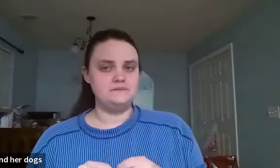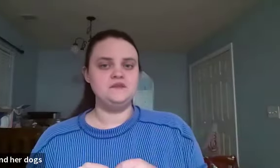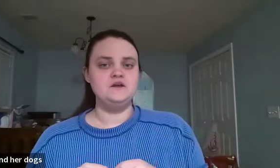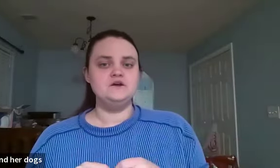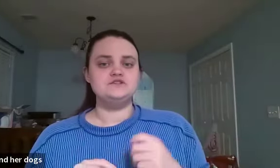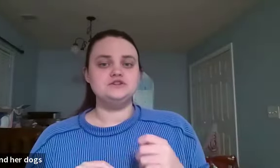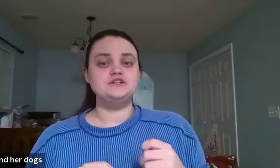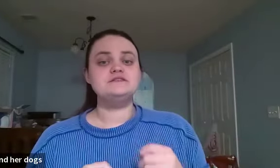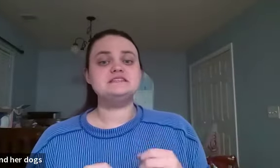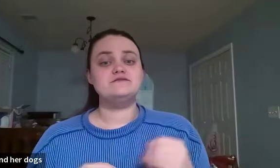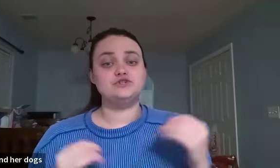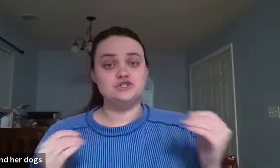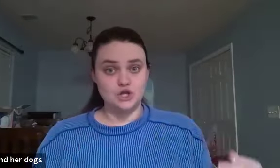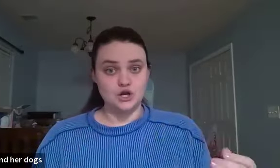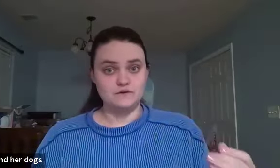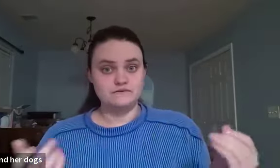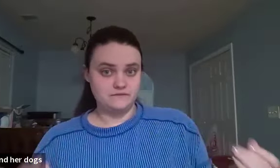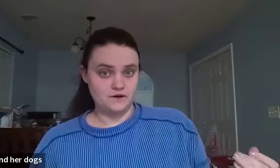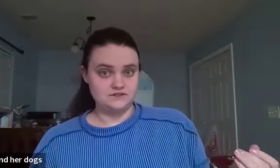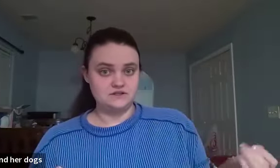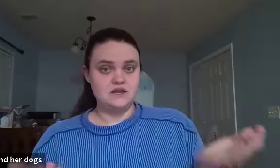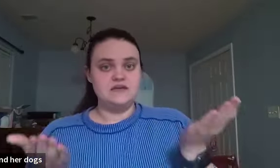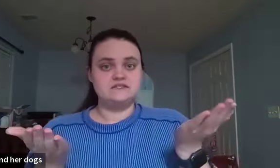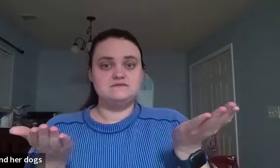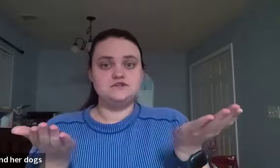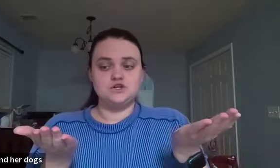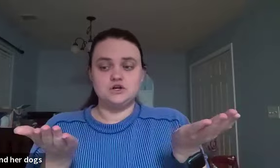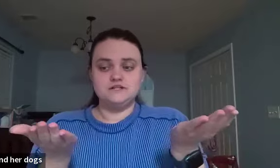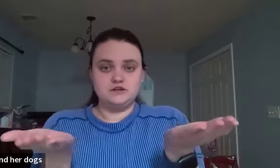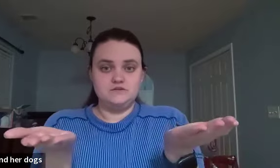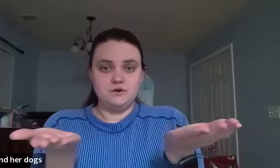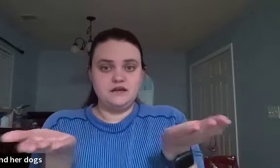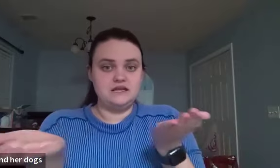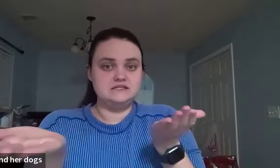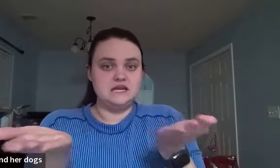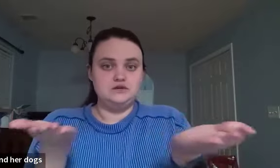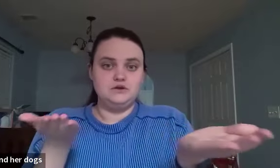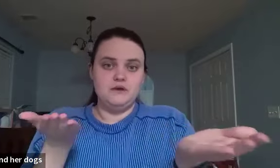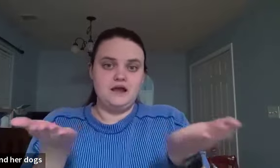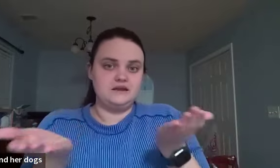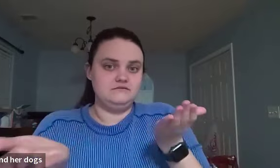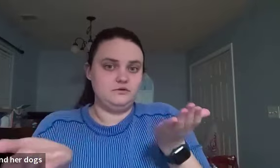okay? So you're going to do the sign for serve first. And the sign for serve is you're going to have open hands and you go back and